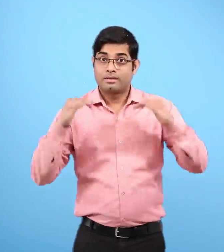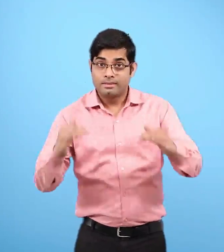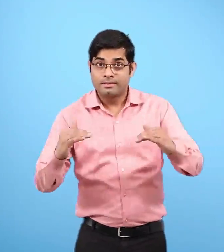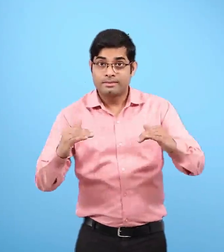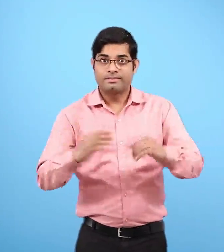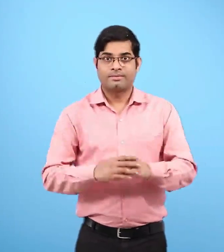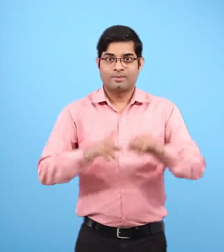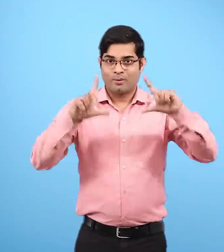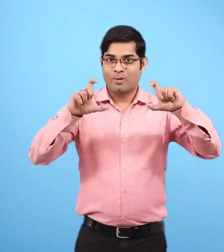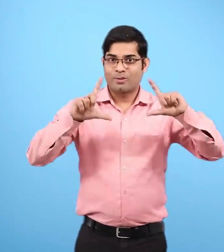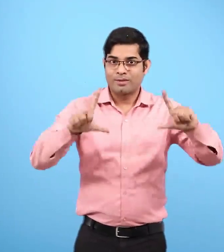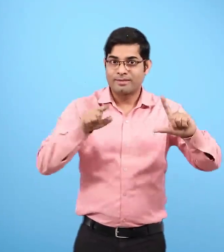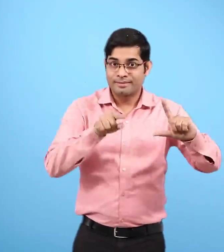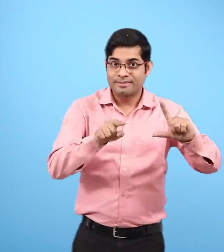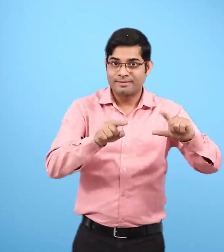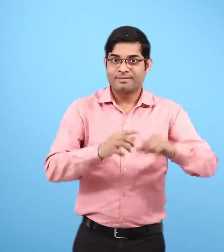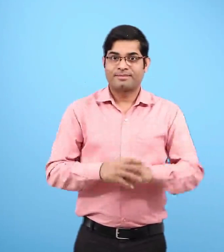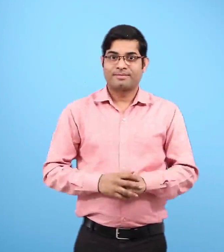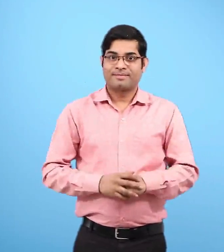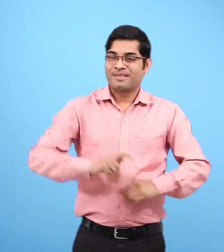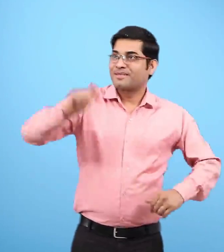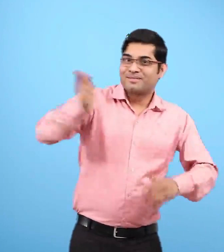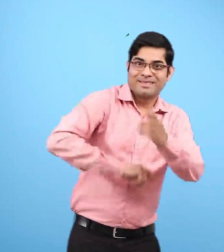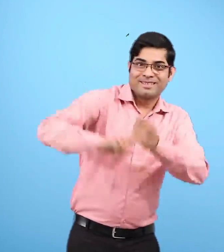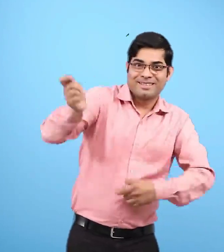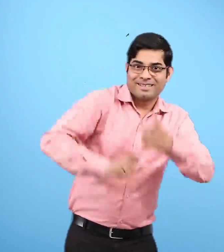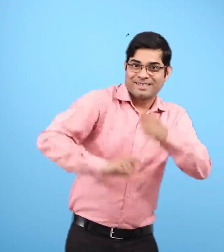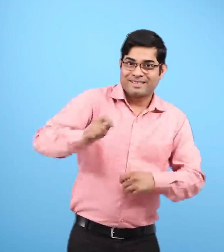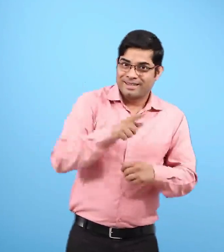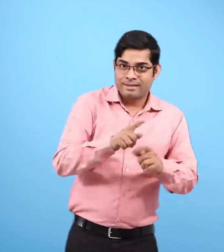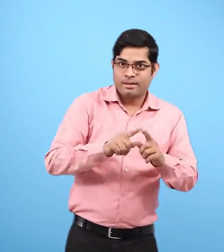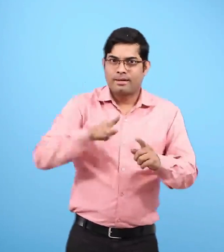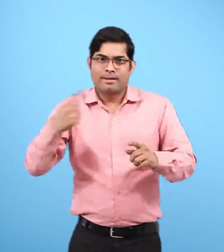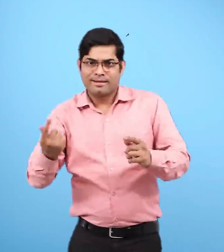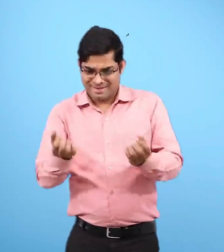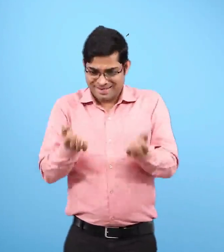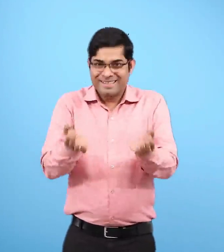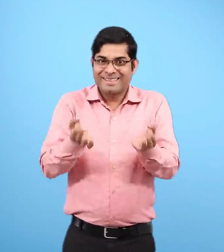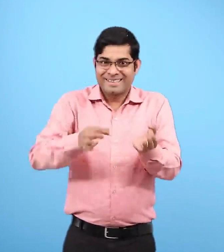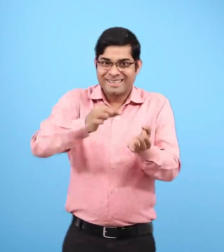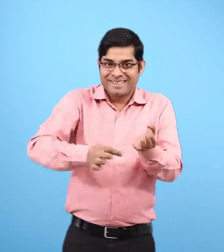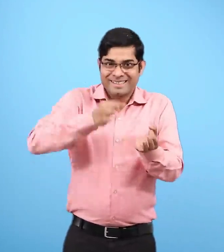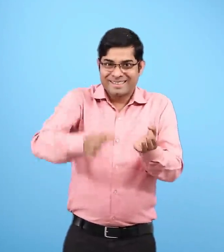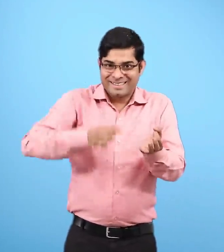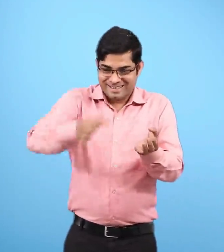Part 3, Picture 1 shows a kite and a charkhi with